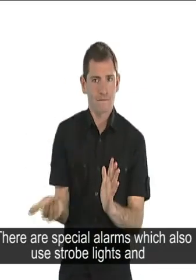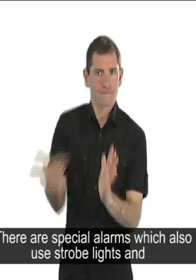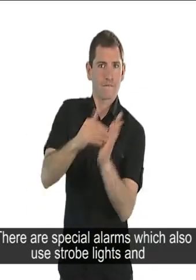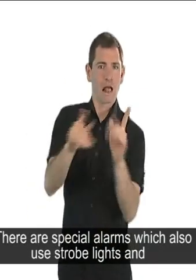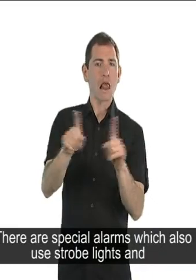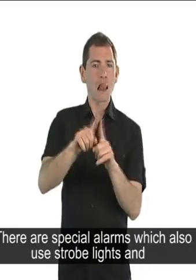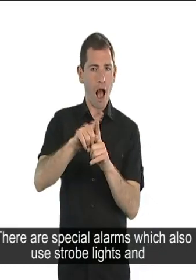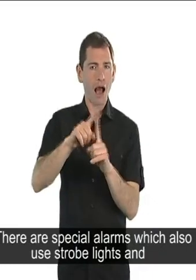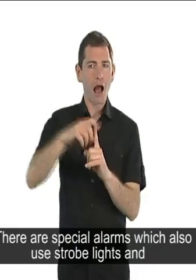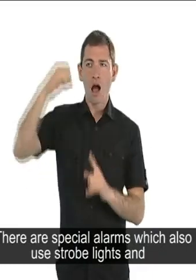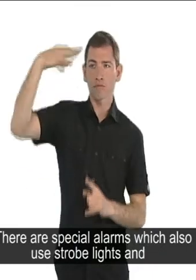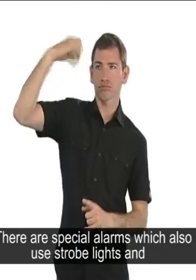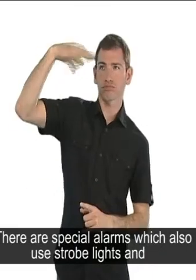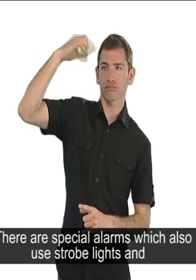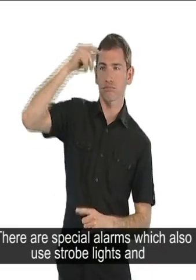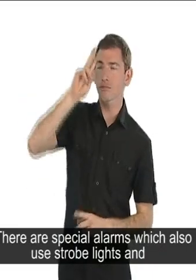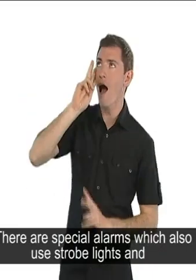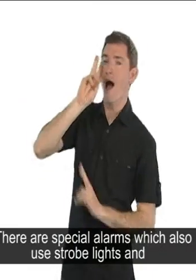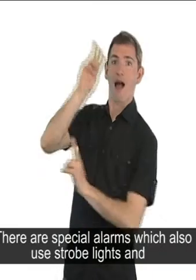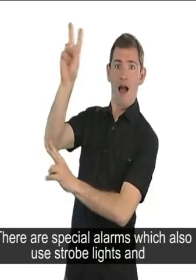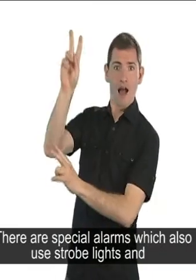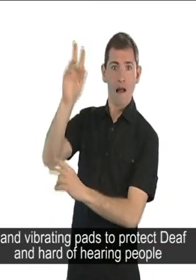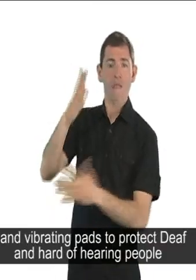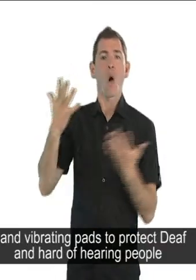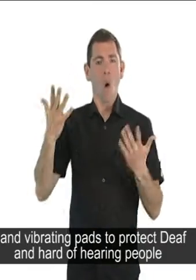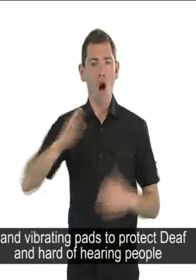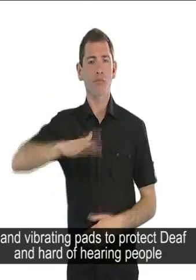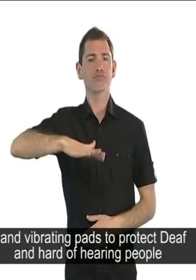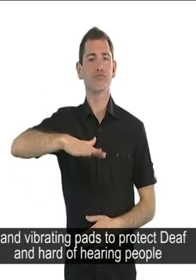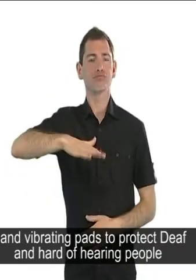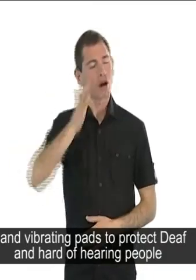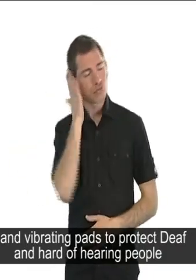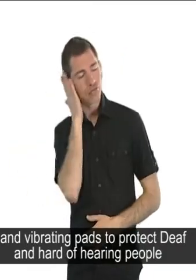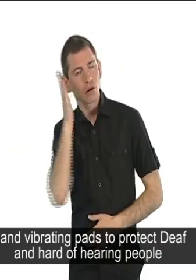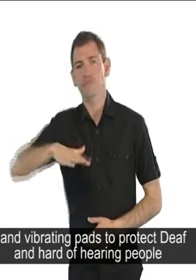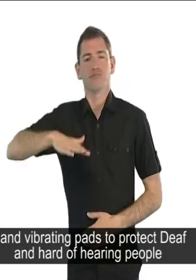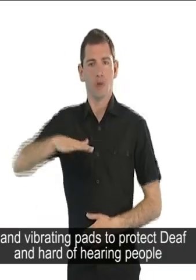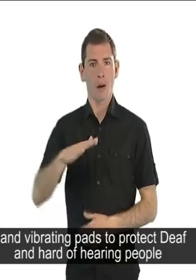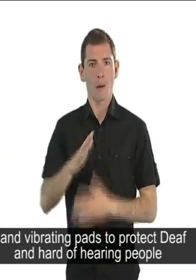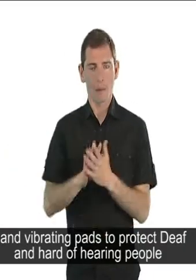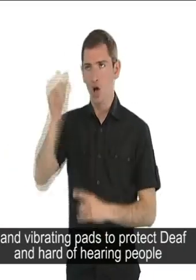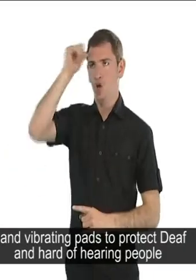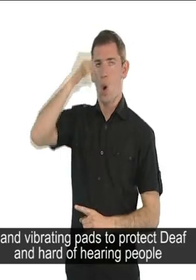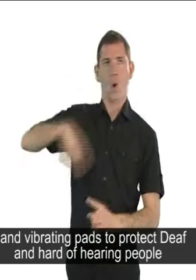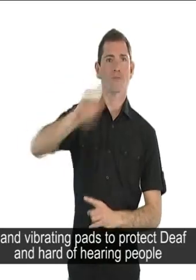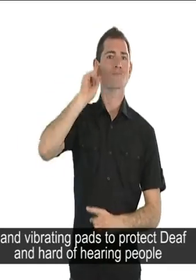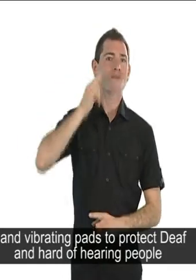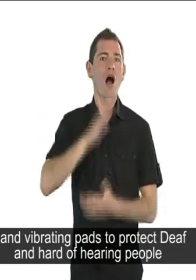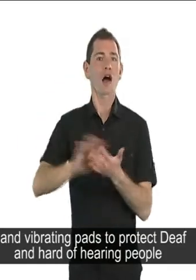There are special alarms which also use strobe lights and vibrating pads to protect deaf and hard of hearing people.